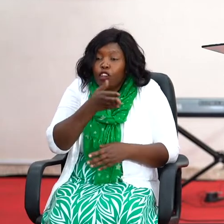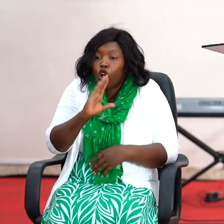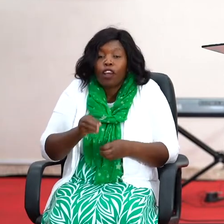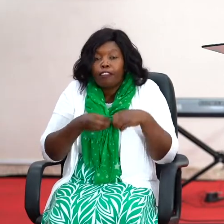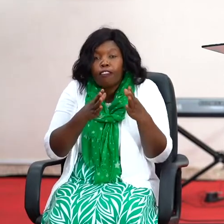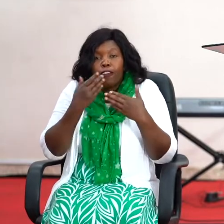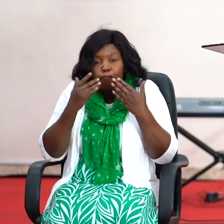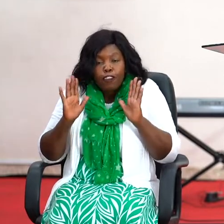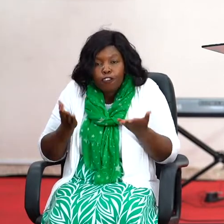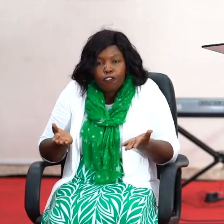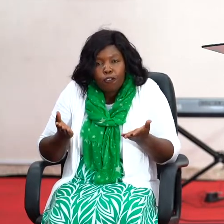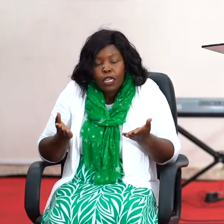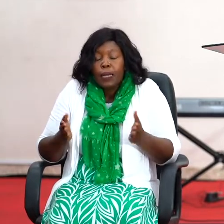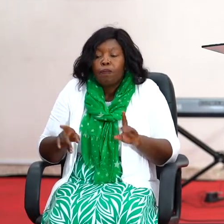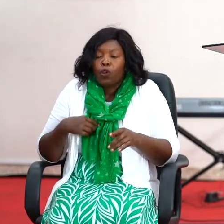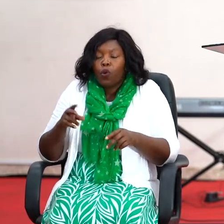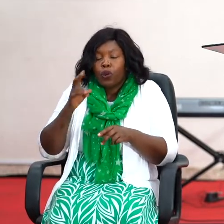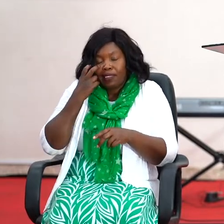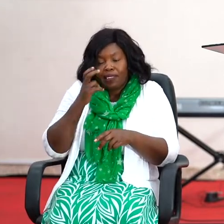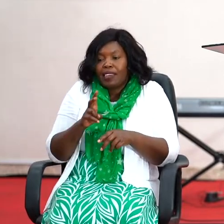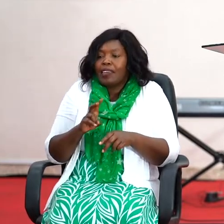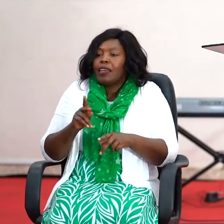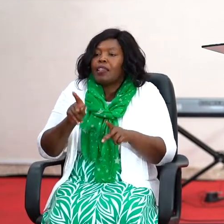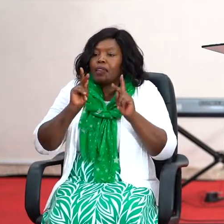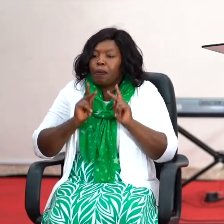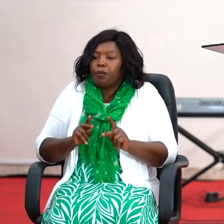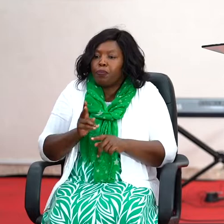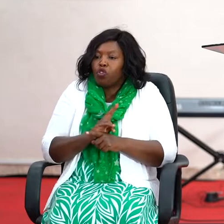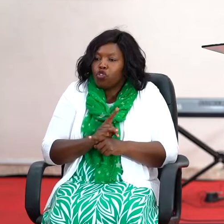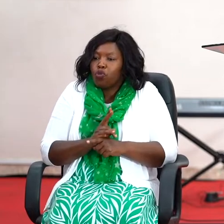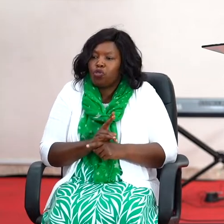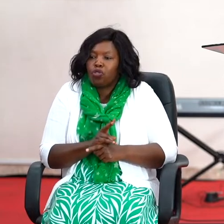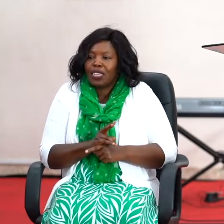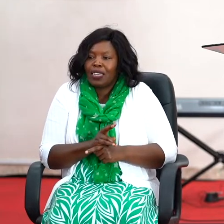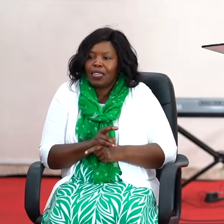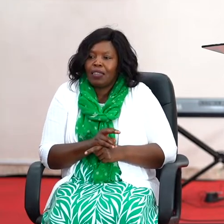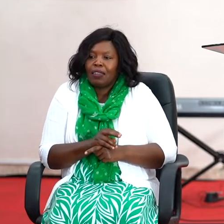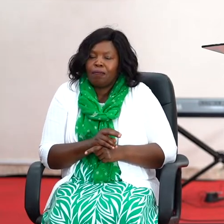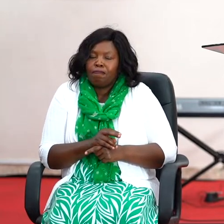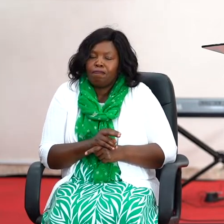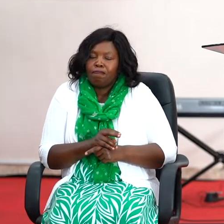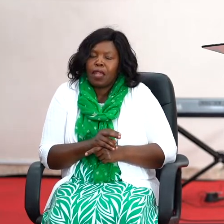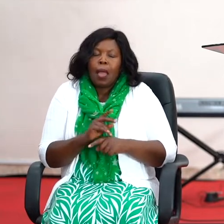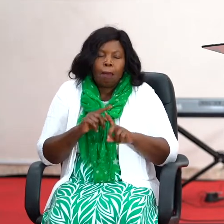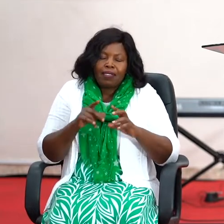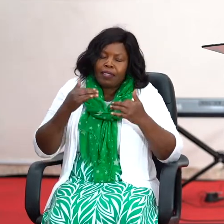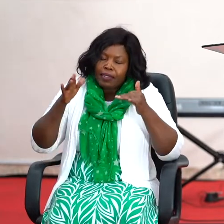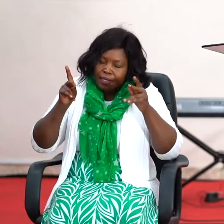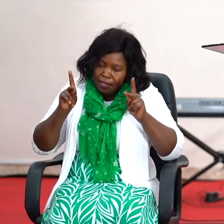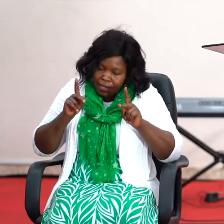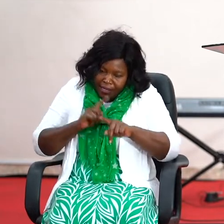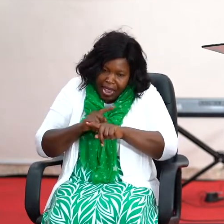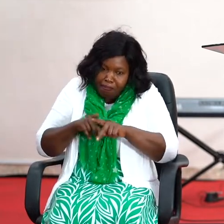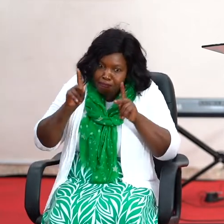them, we can see that God used to break out on them. He used to bring plagues on the people. But when people